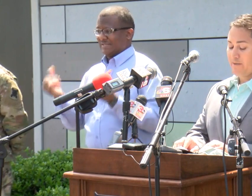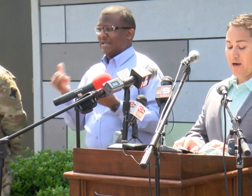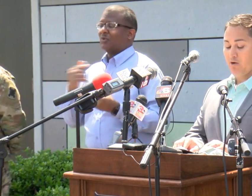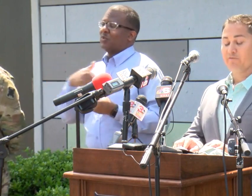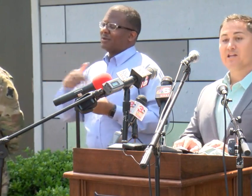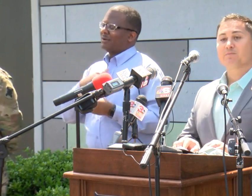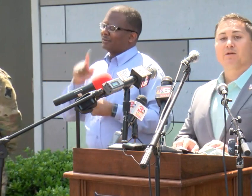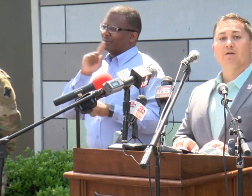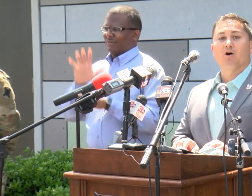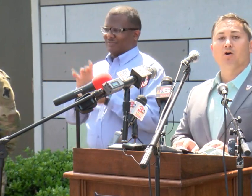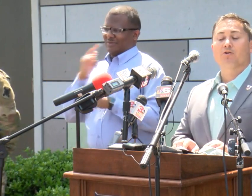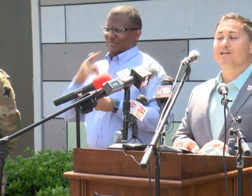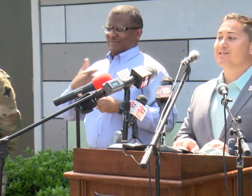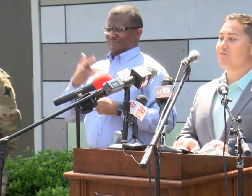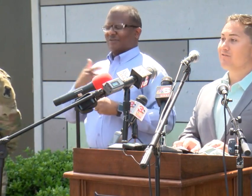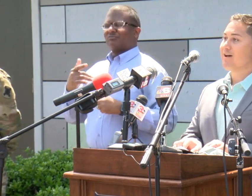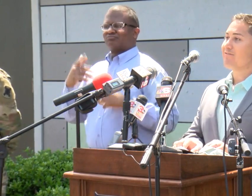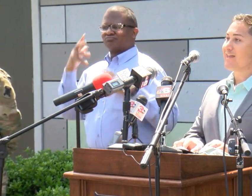confident that our investment of